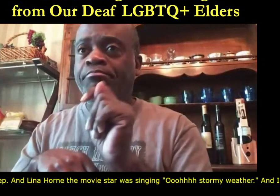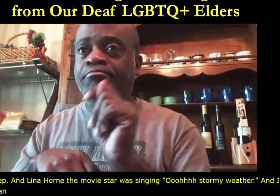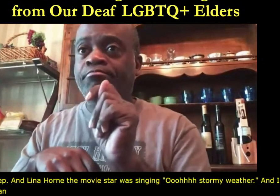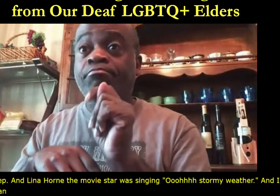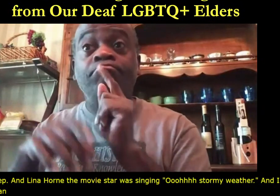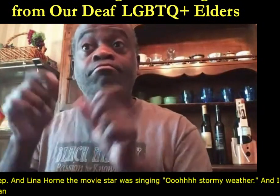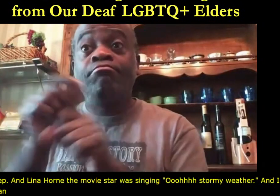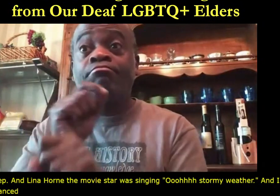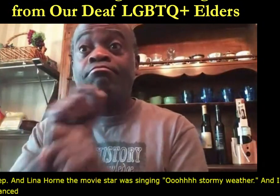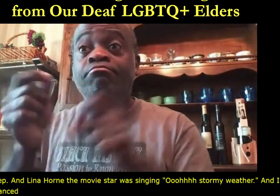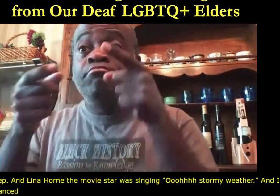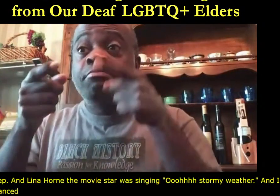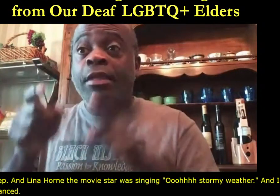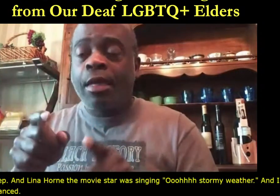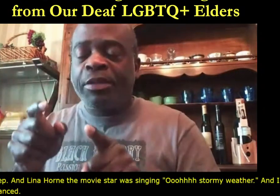i went into the bathroom